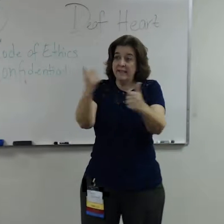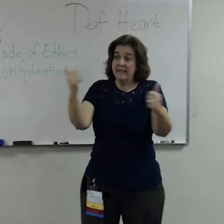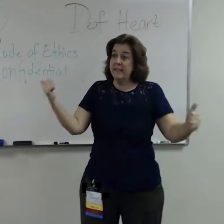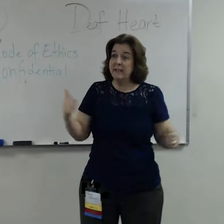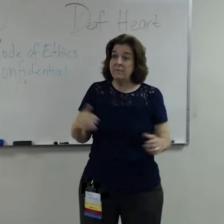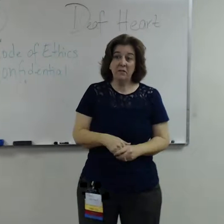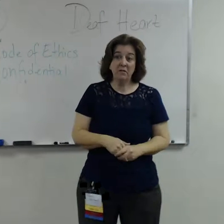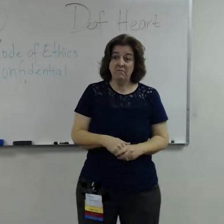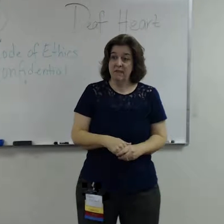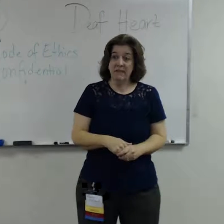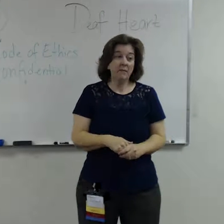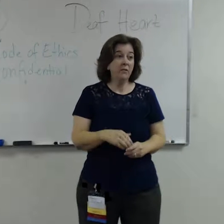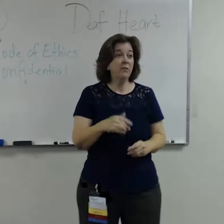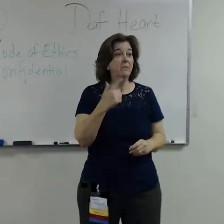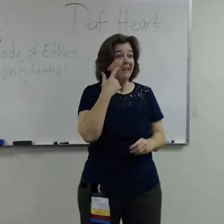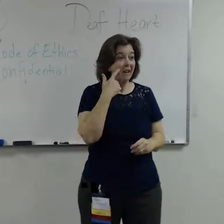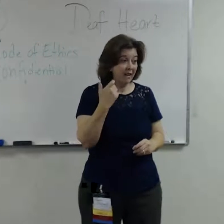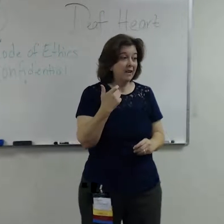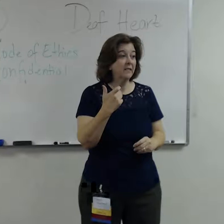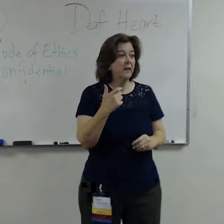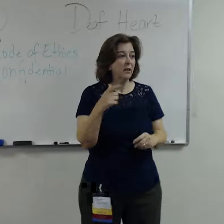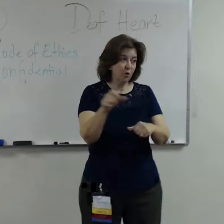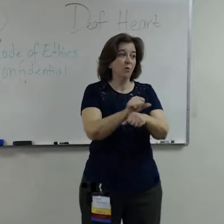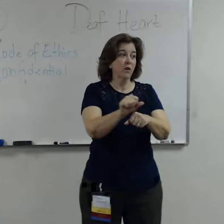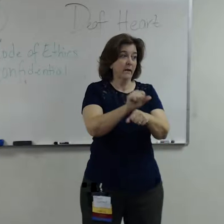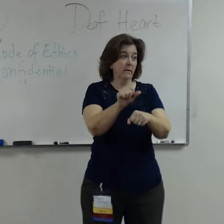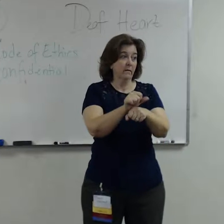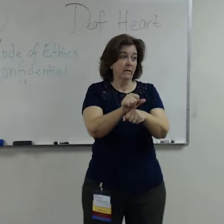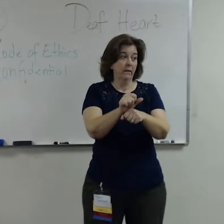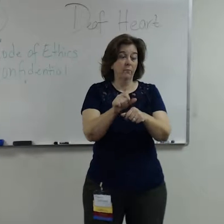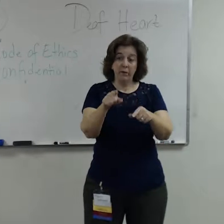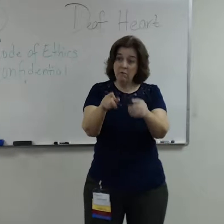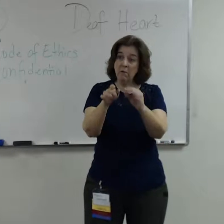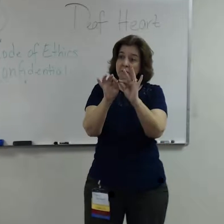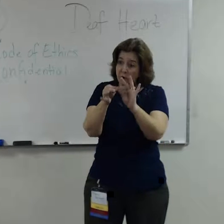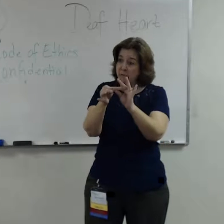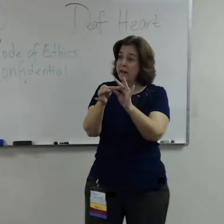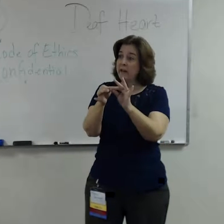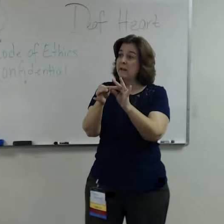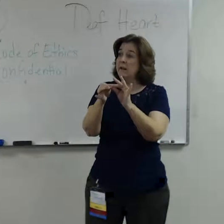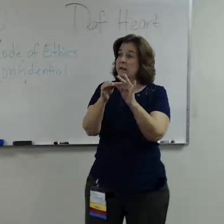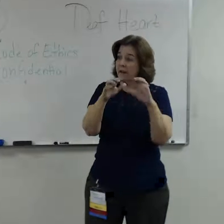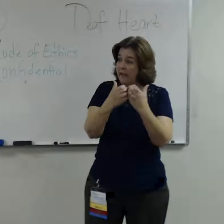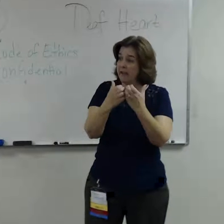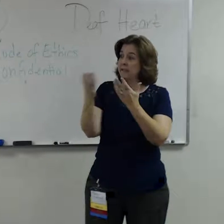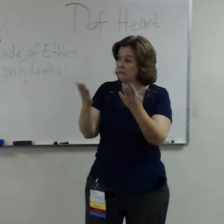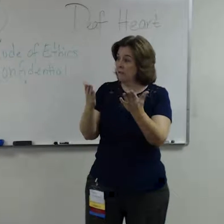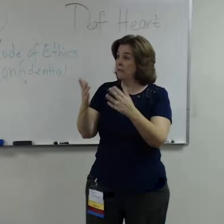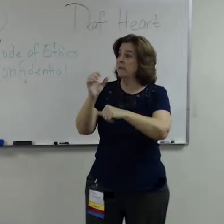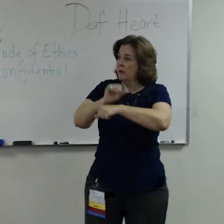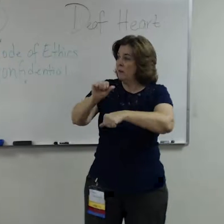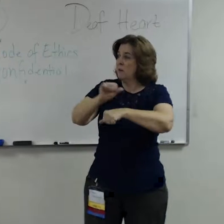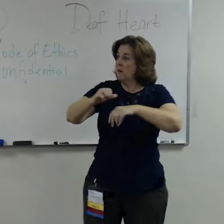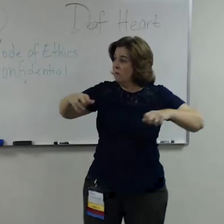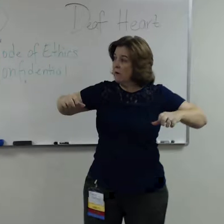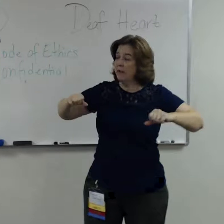That's up to you. That's up to you because you're working. When you are interpreting class and service, you are working